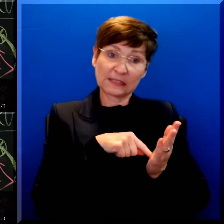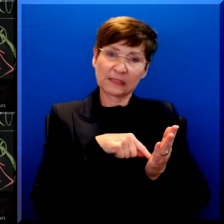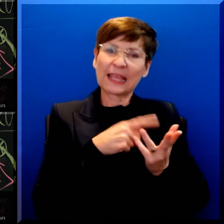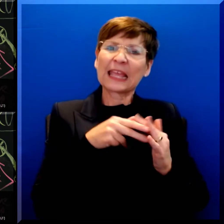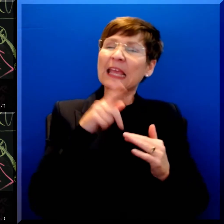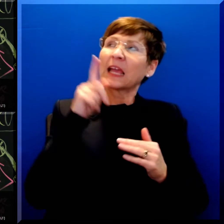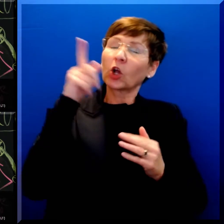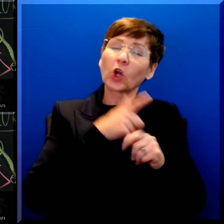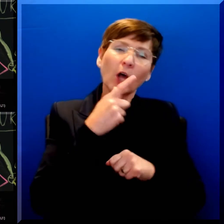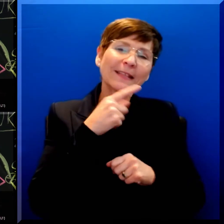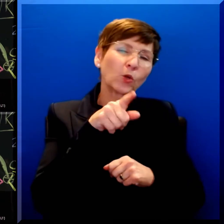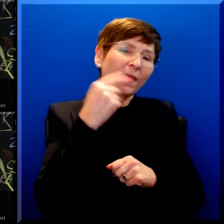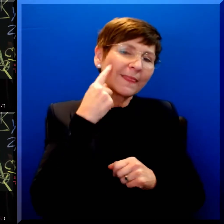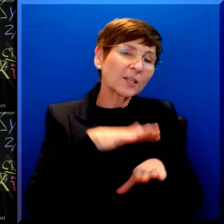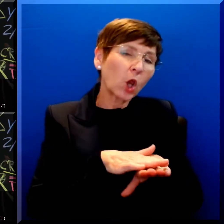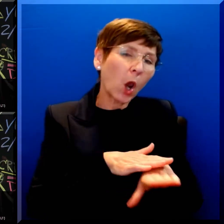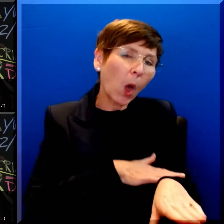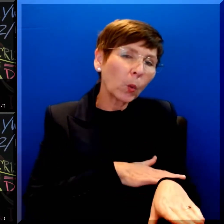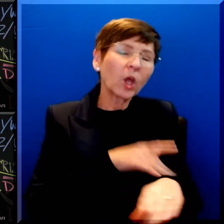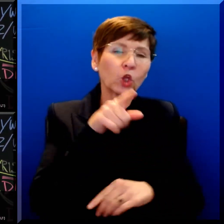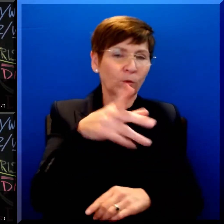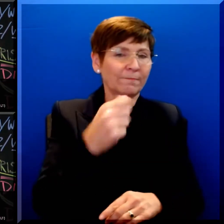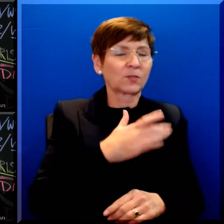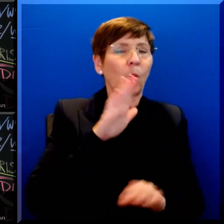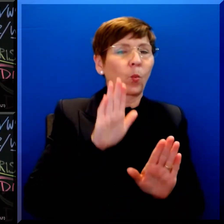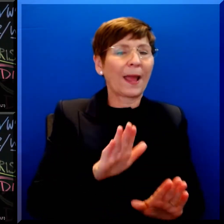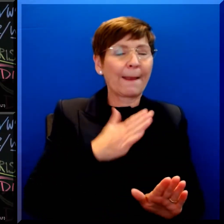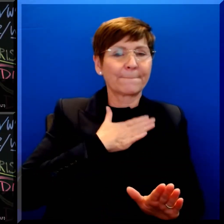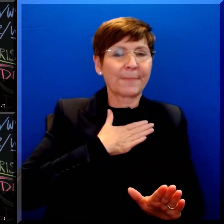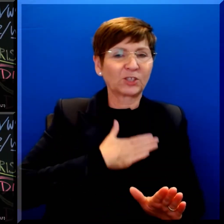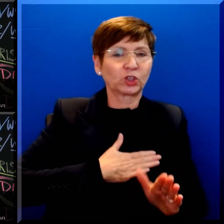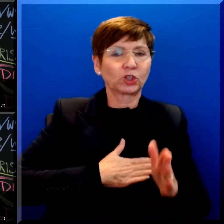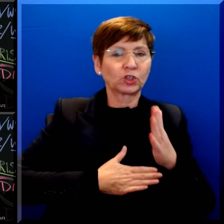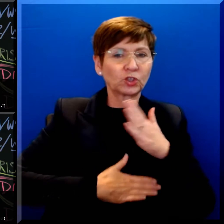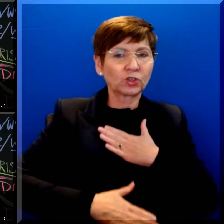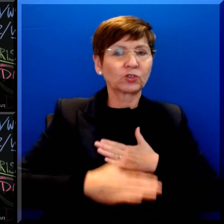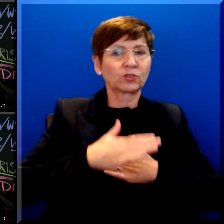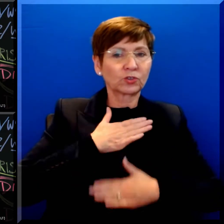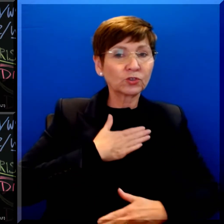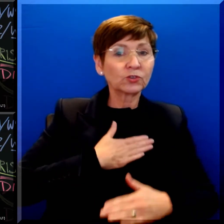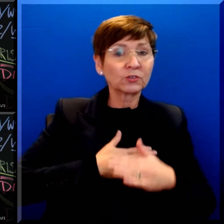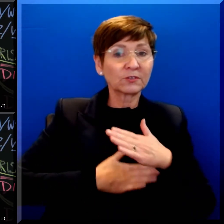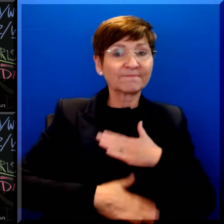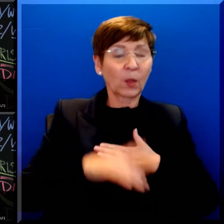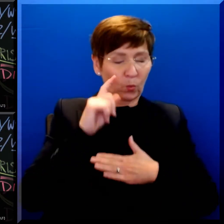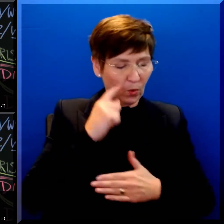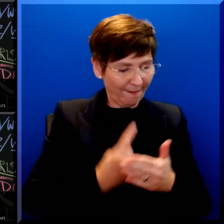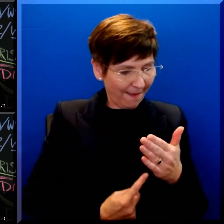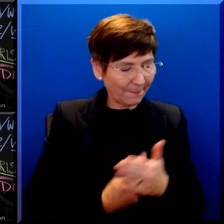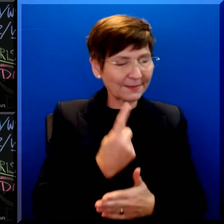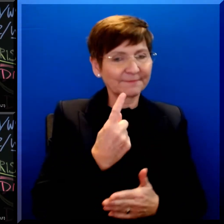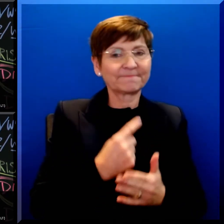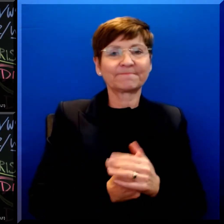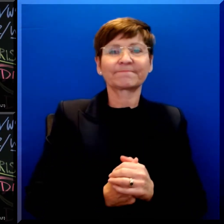seems slow in coming, wait patiently, for it will surely take place. It will not be